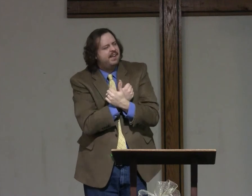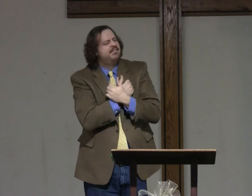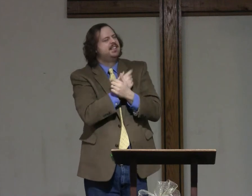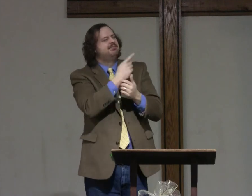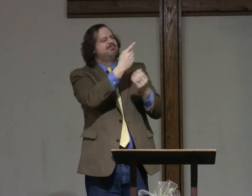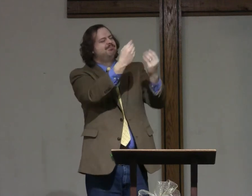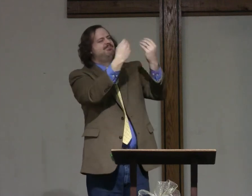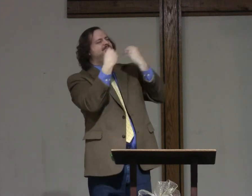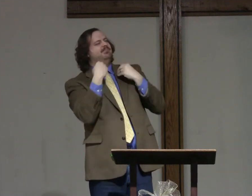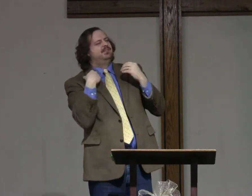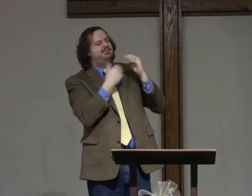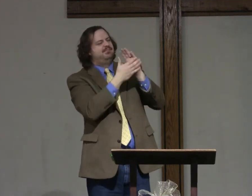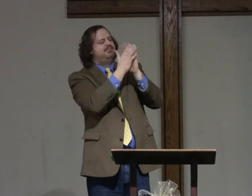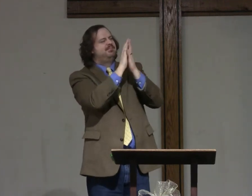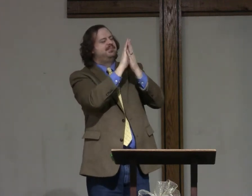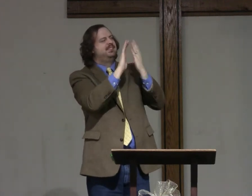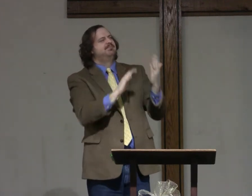Gives us love,